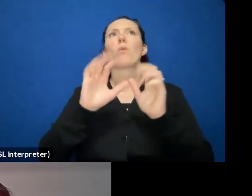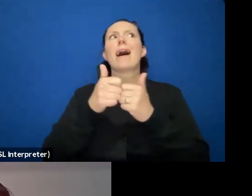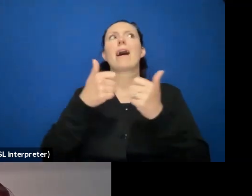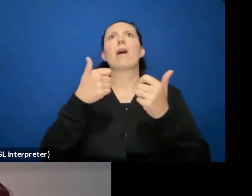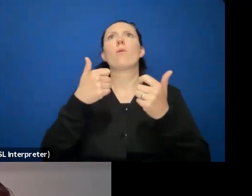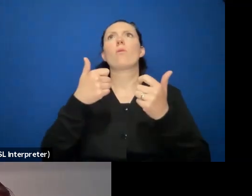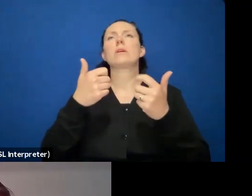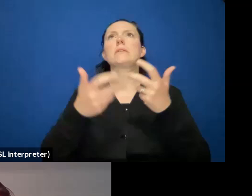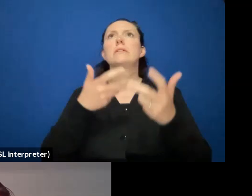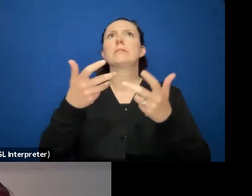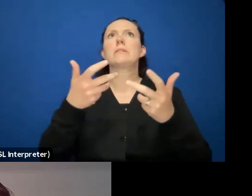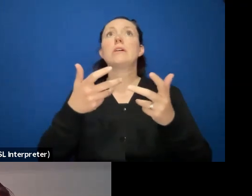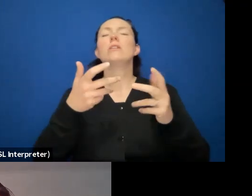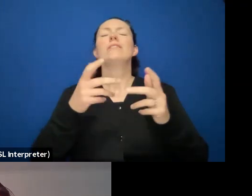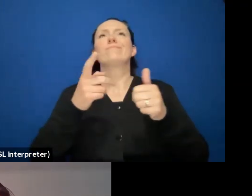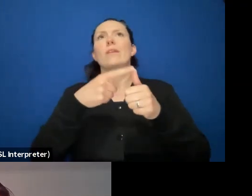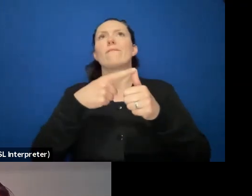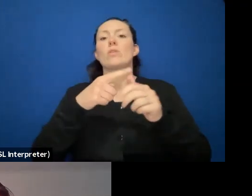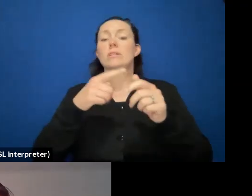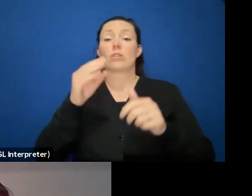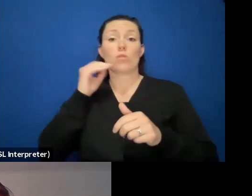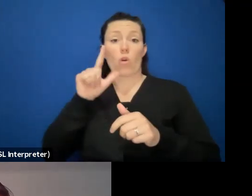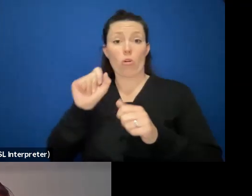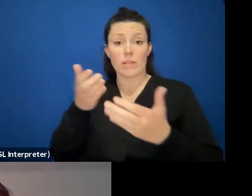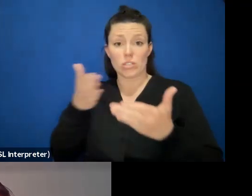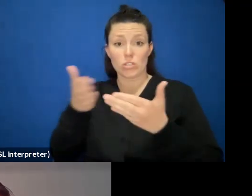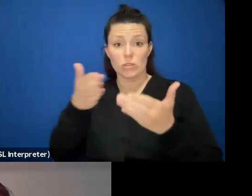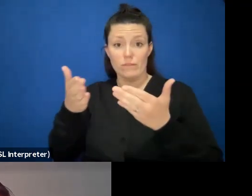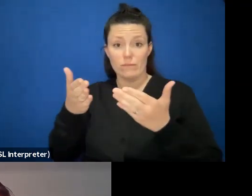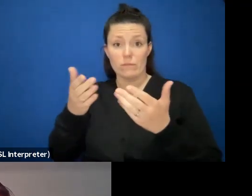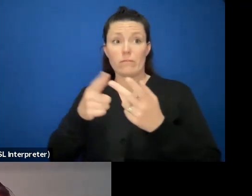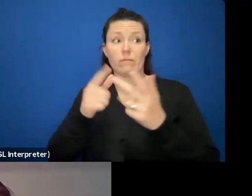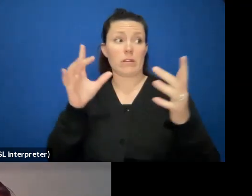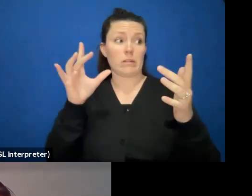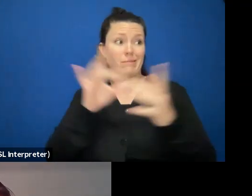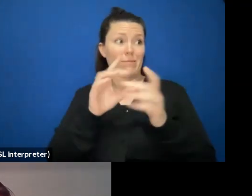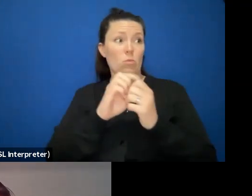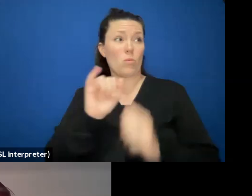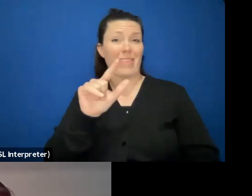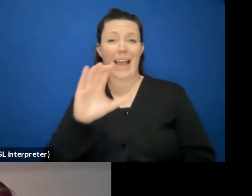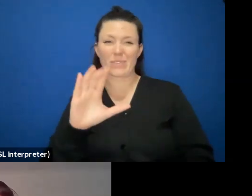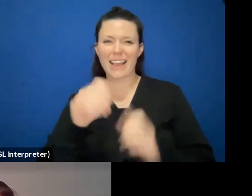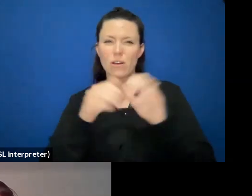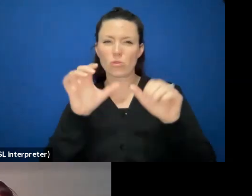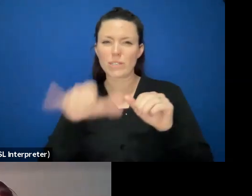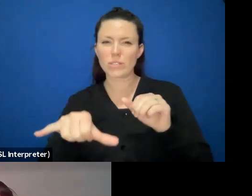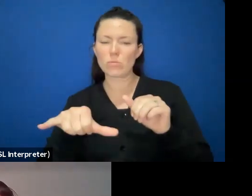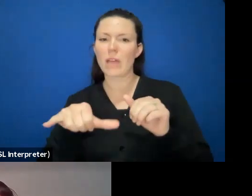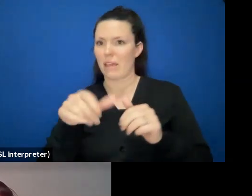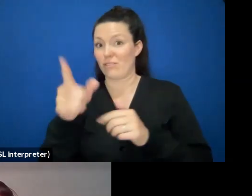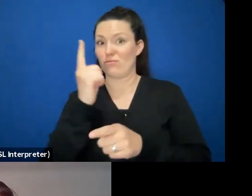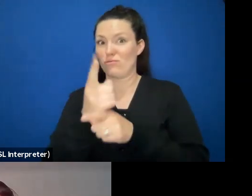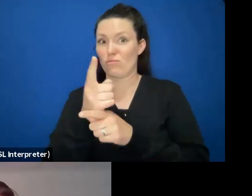the housing first? How do we bring homeless services to an ILC? And you're right, at the beginning, we were independent